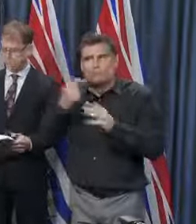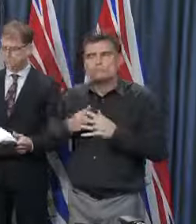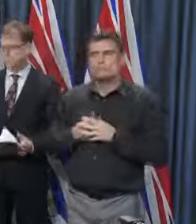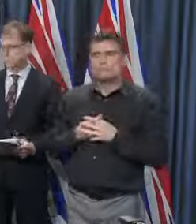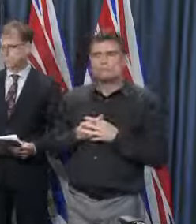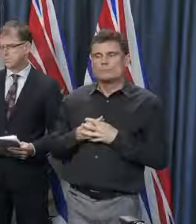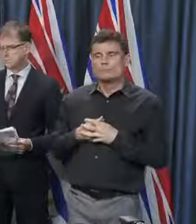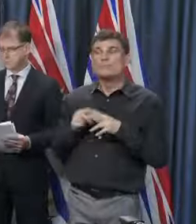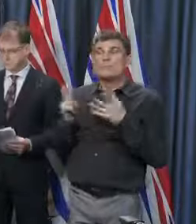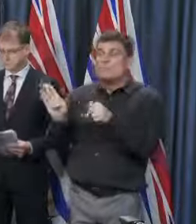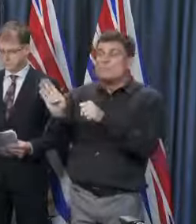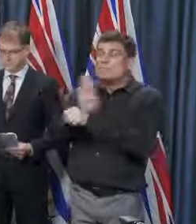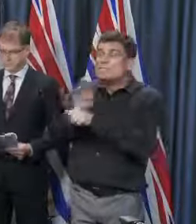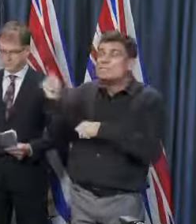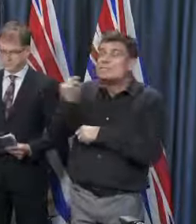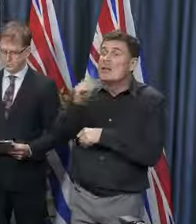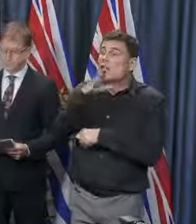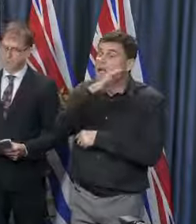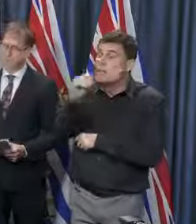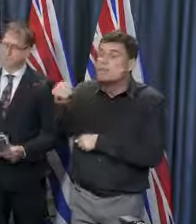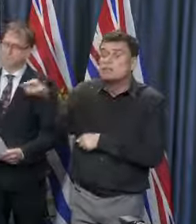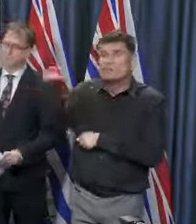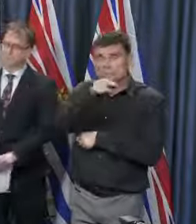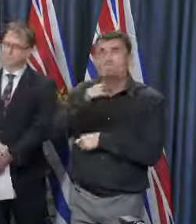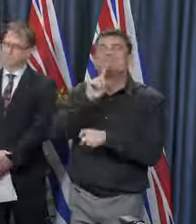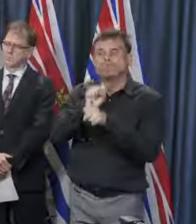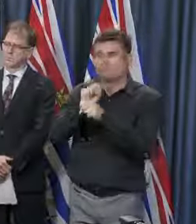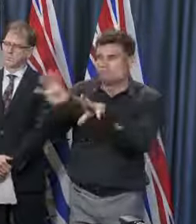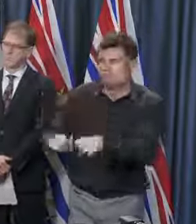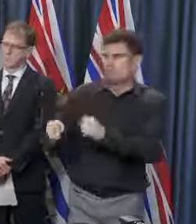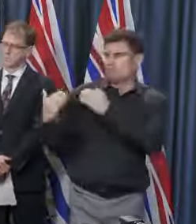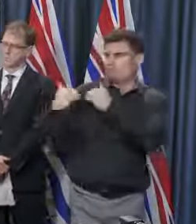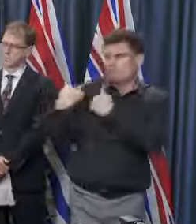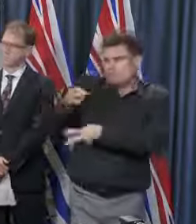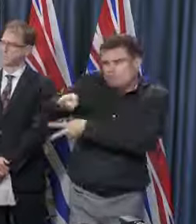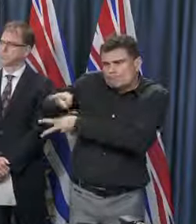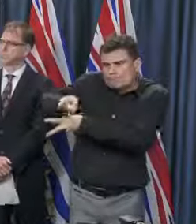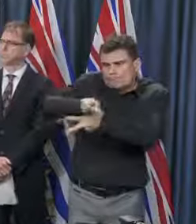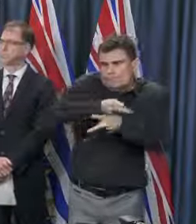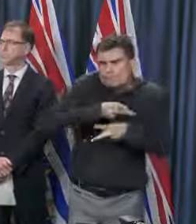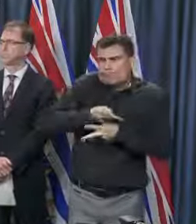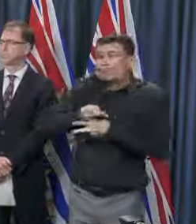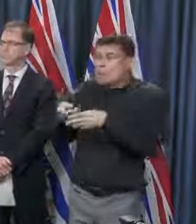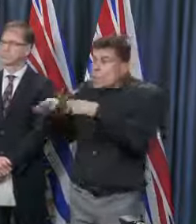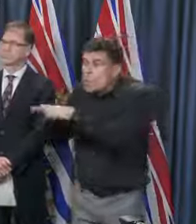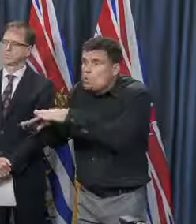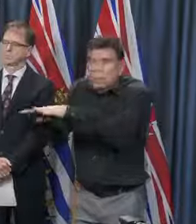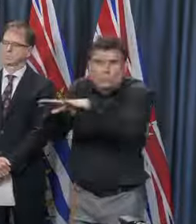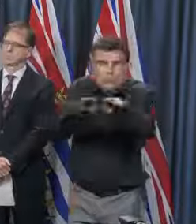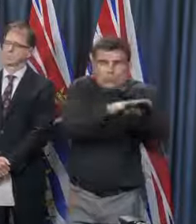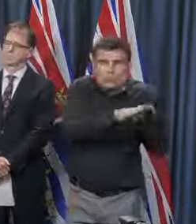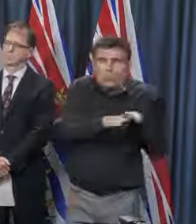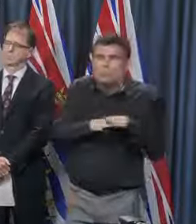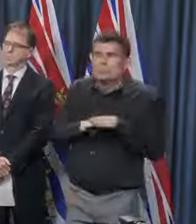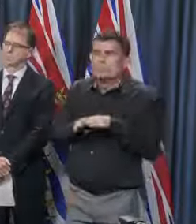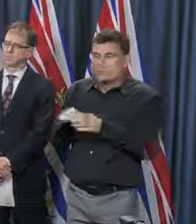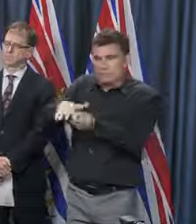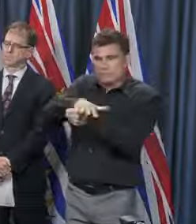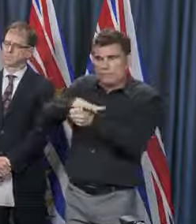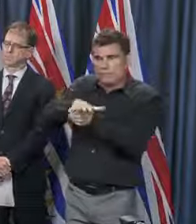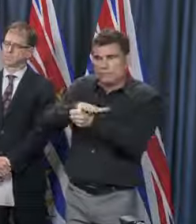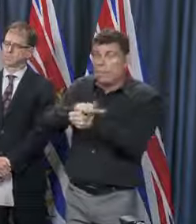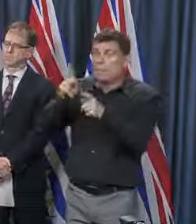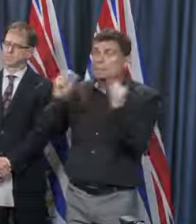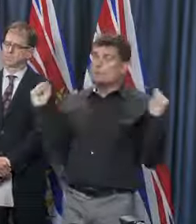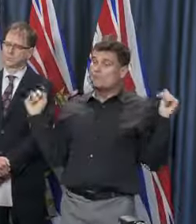are shutting down places where people are gathering. And this is going to be really important for us for the coming